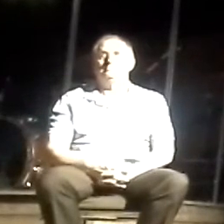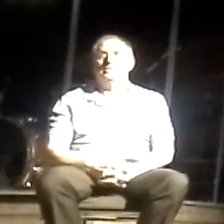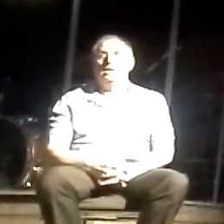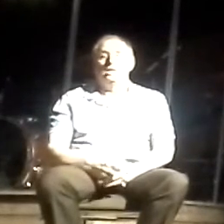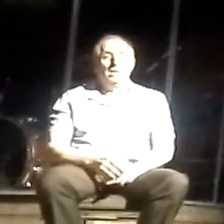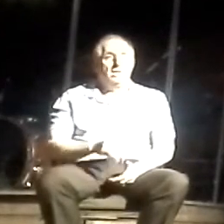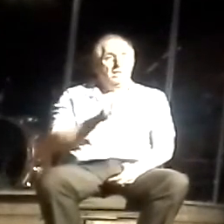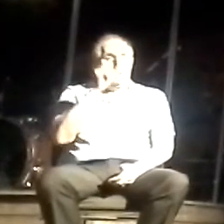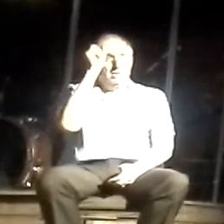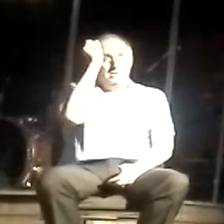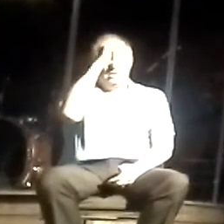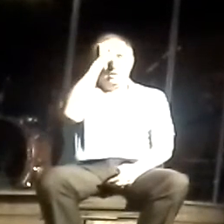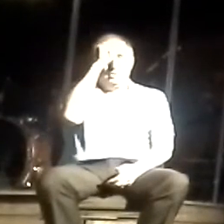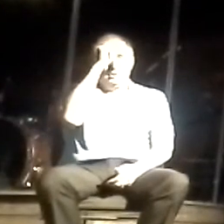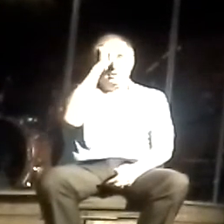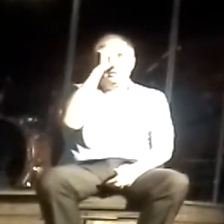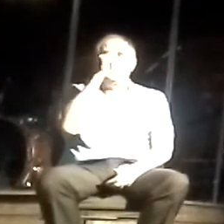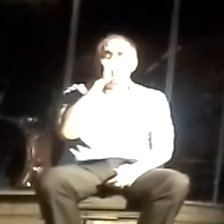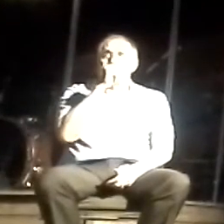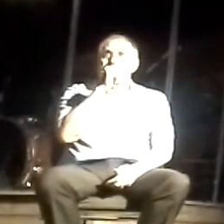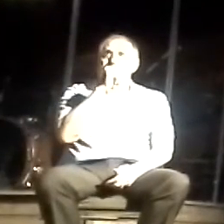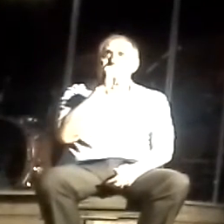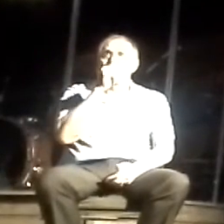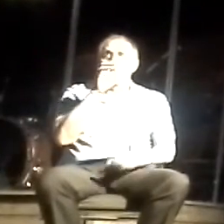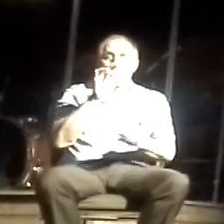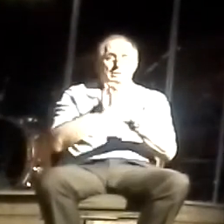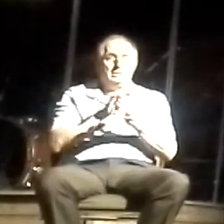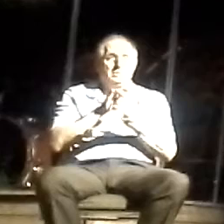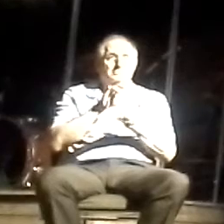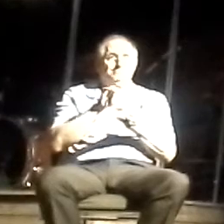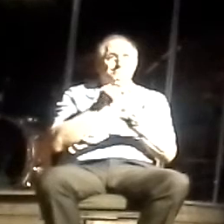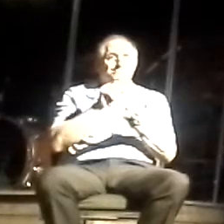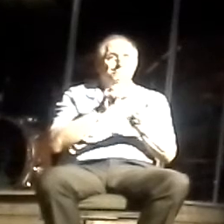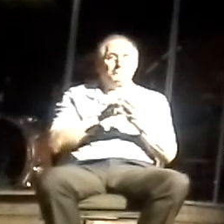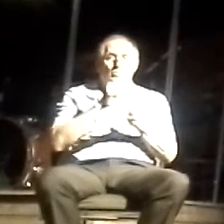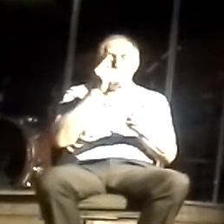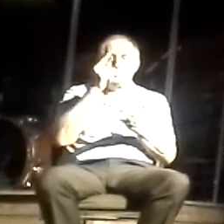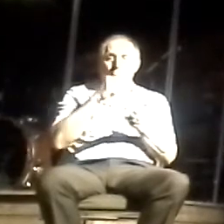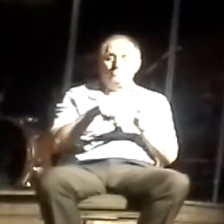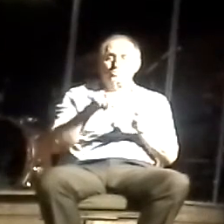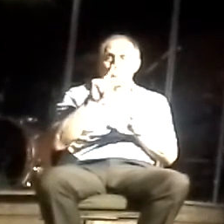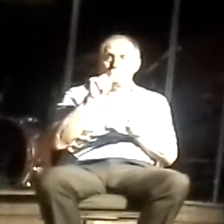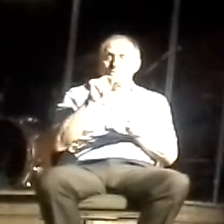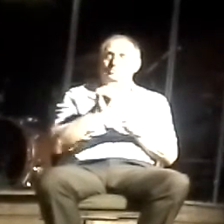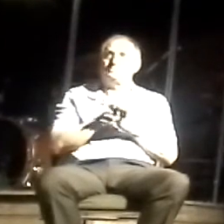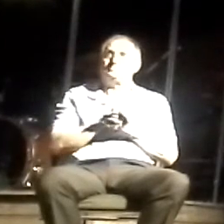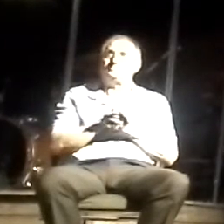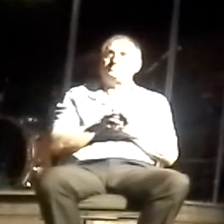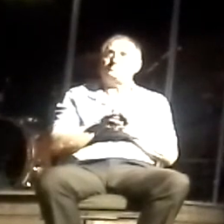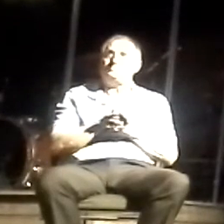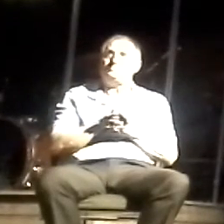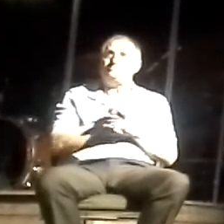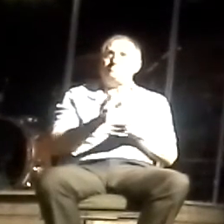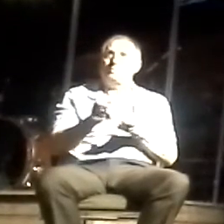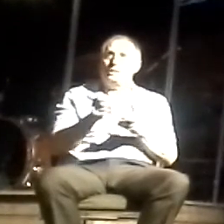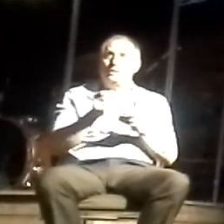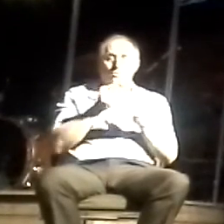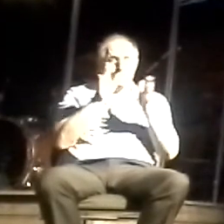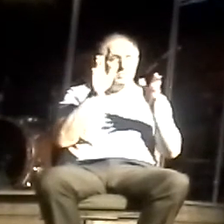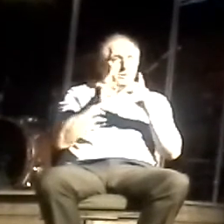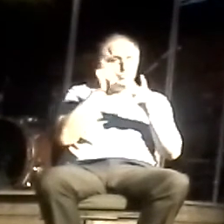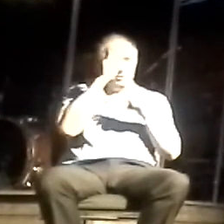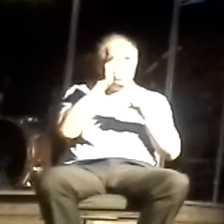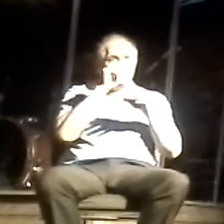Solomon comes towards the middle of Proverbs chapter 1 and verse 20. And he says this. Out in the open,